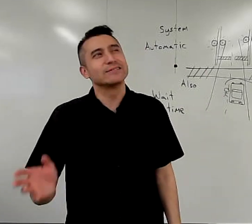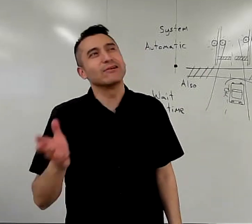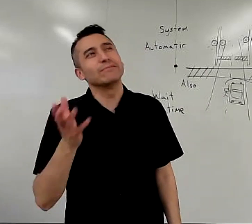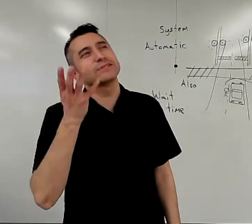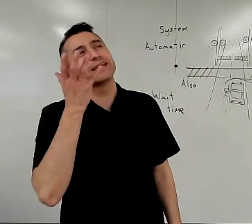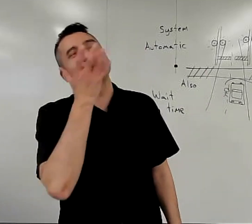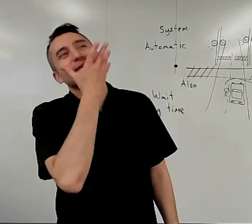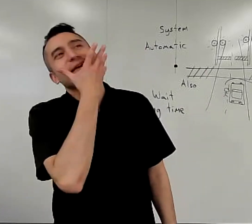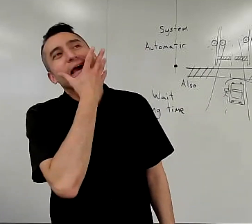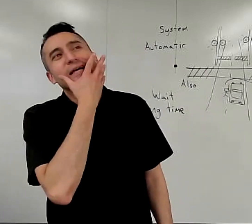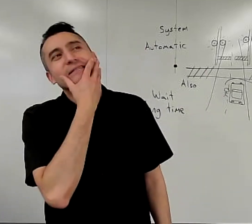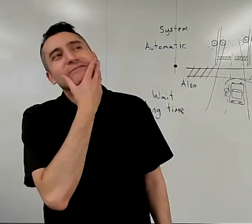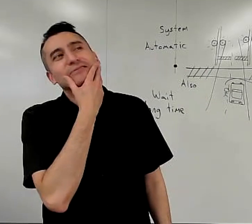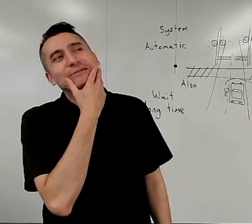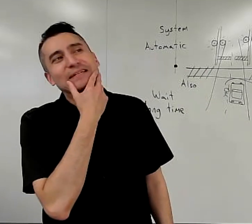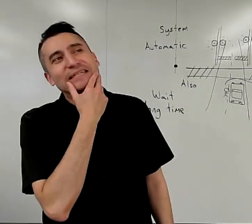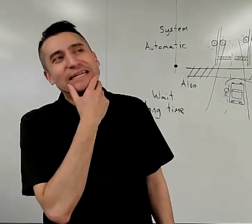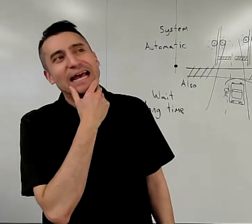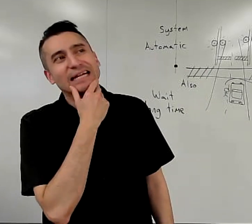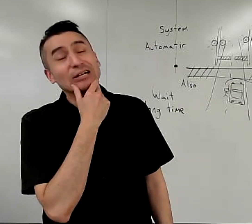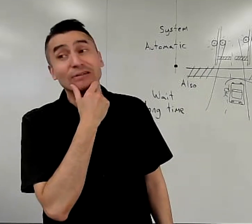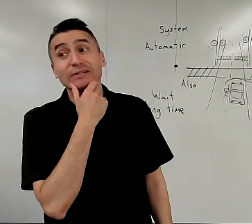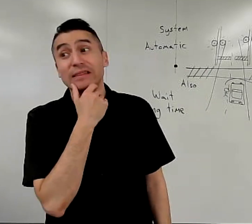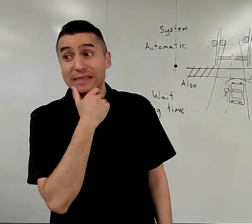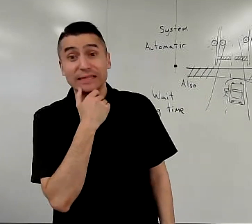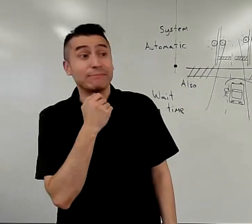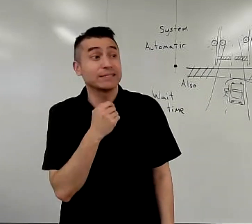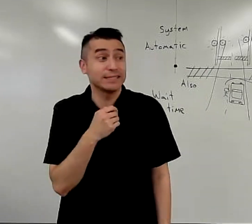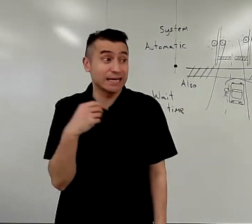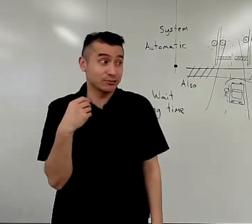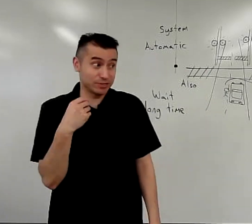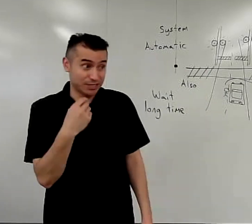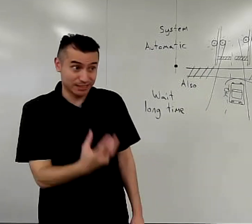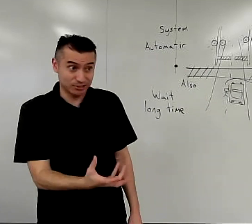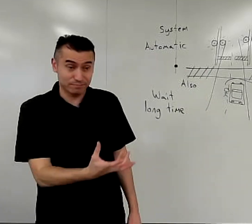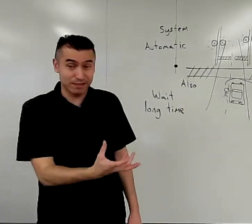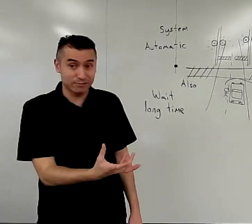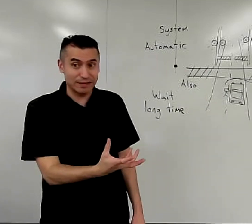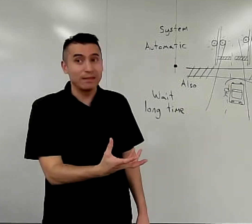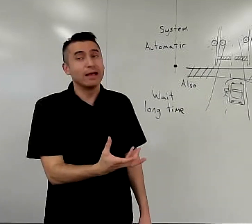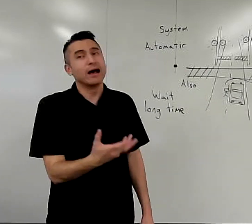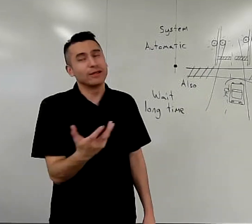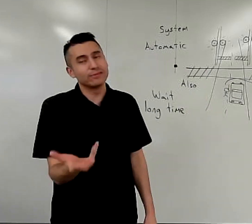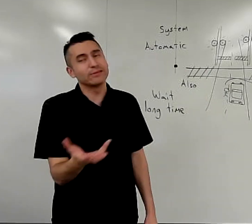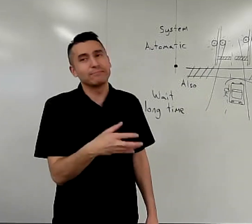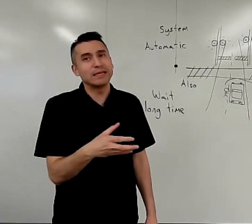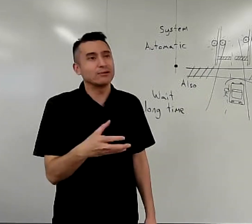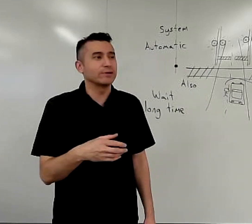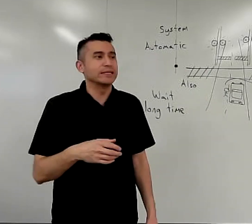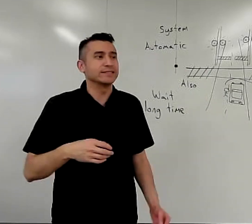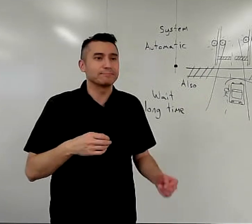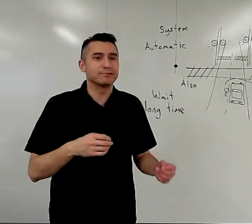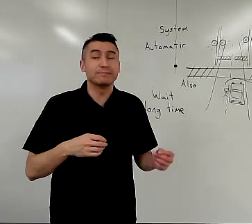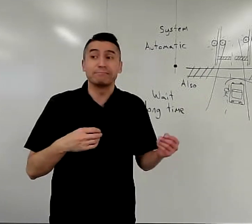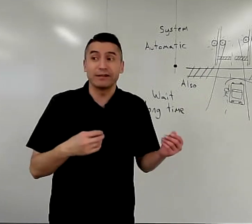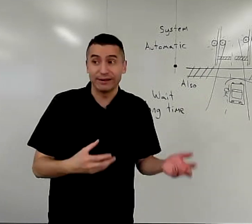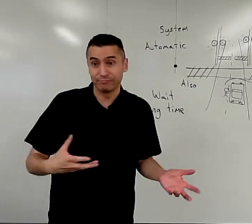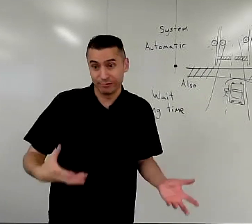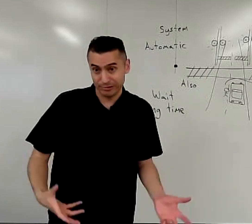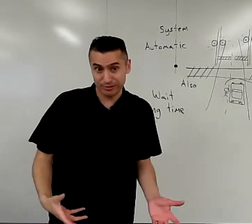It's almost like an ASL version of a dad joke. The thing that makes a dad joke, by the way, other than it being corny, is it's supposed to be a play on